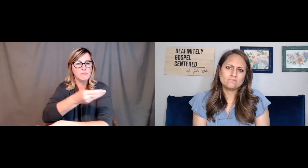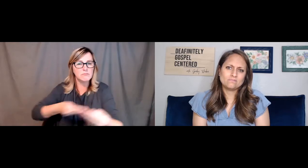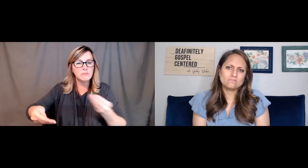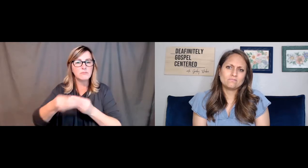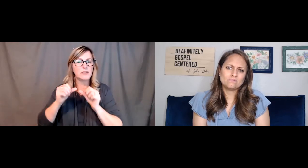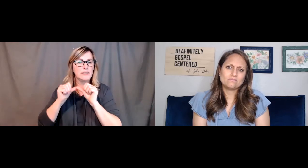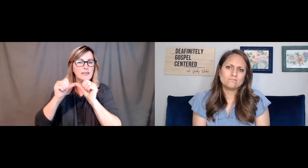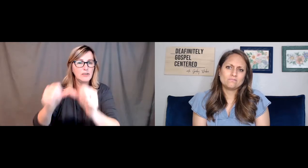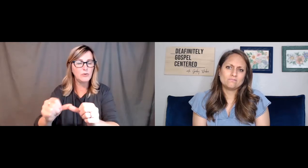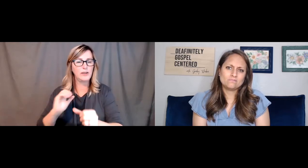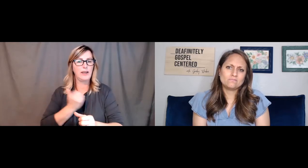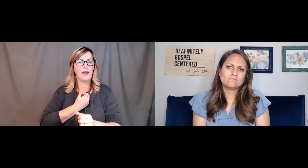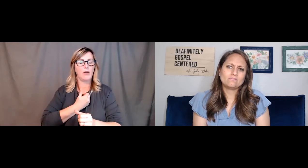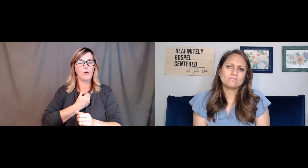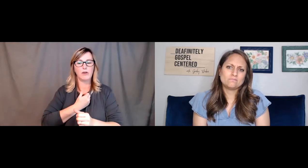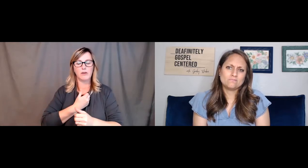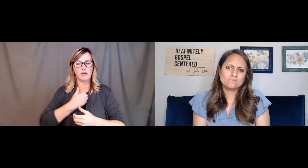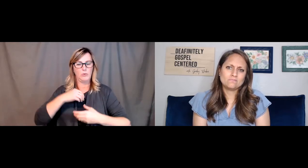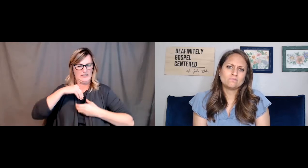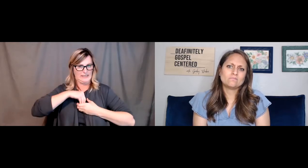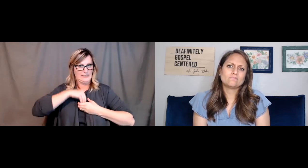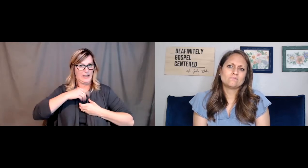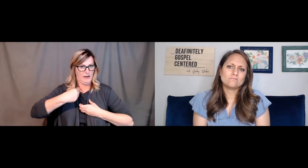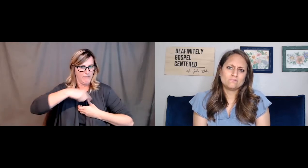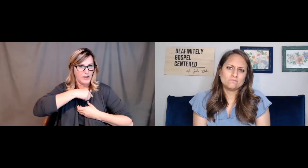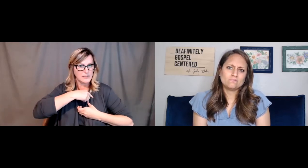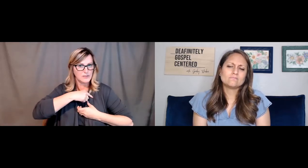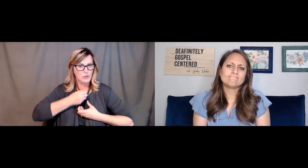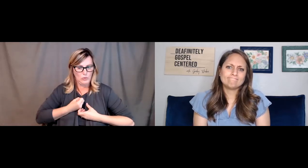things about generational forgiveness, about forgiving each other.